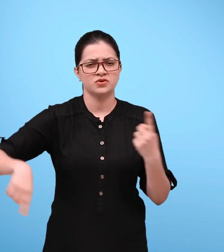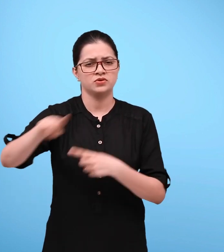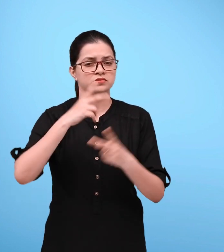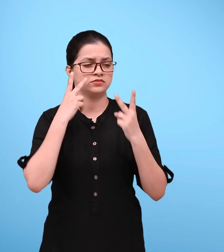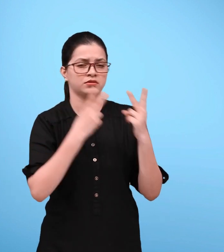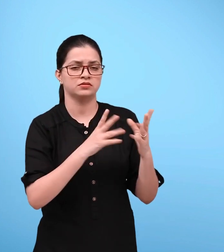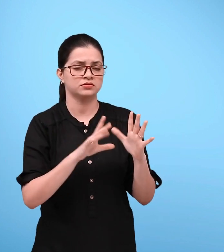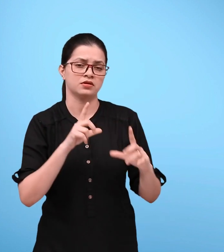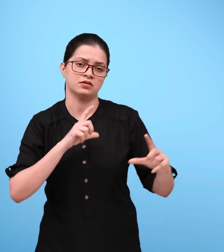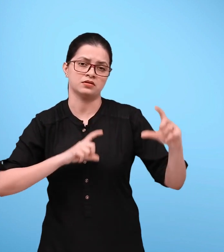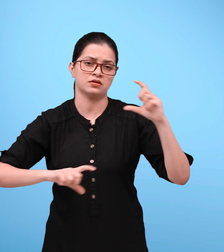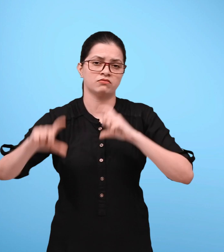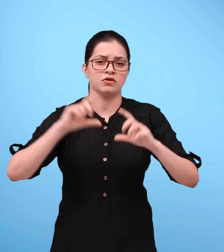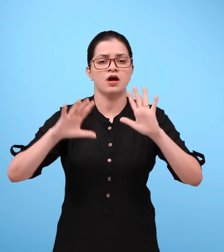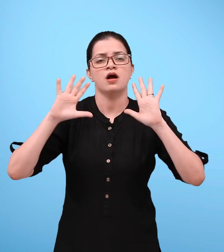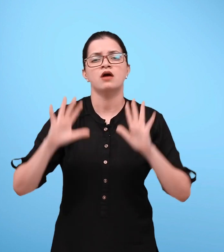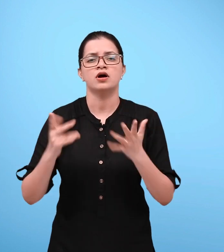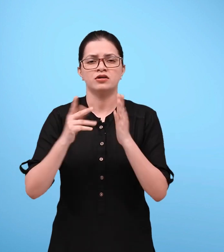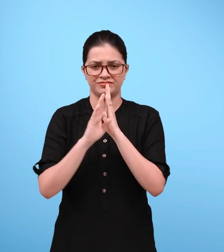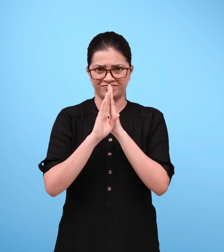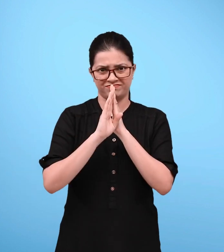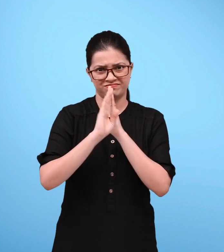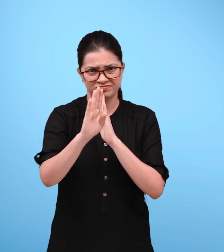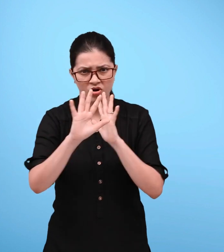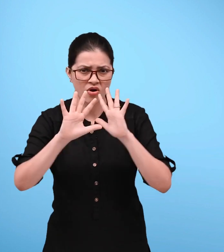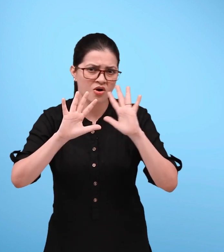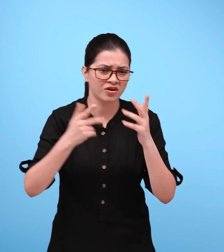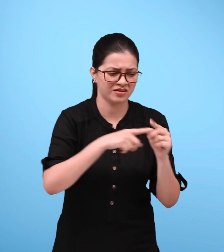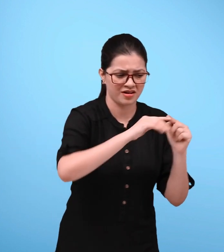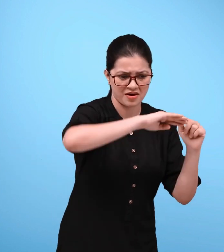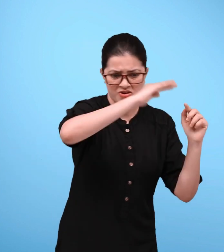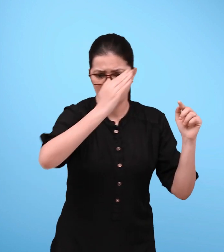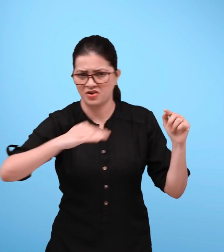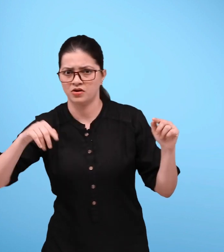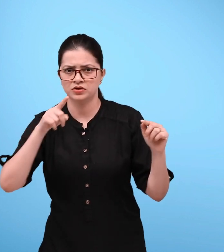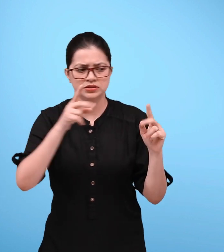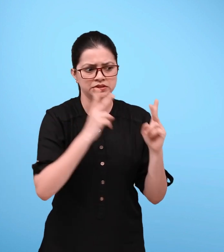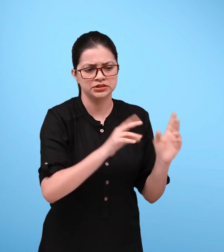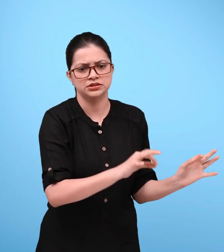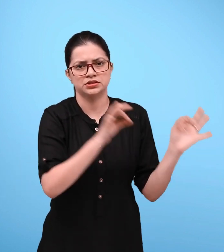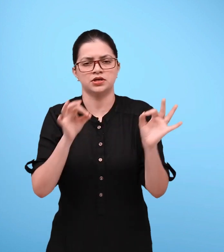We see that we need a lot of care to ensure that we are measuring distances and lengths correctly.